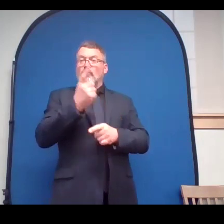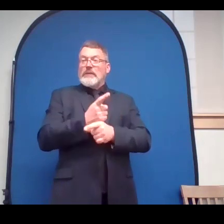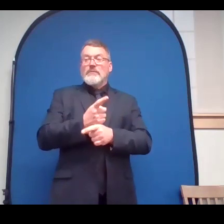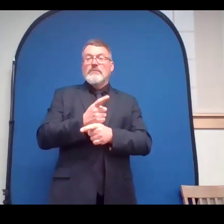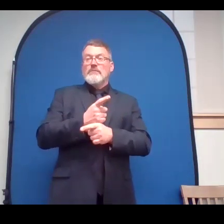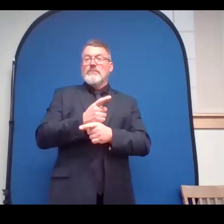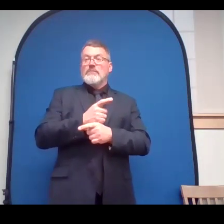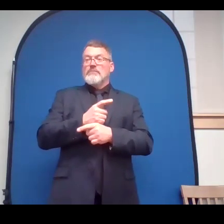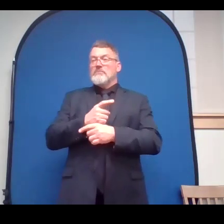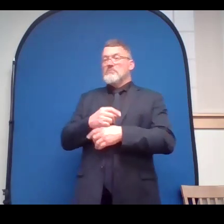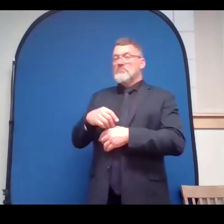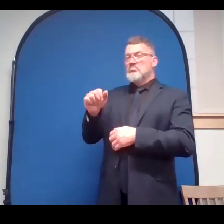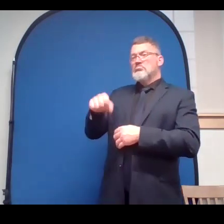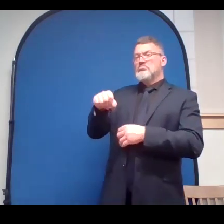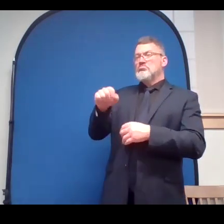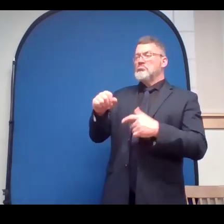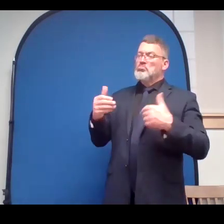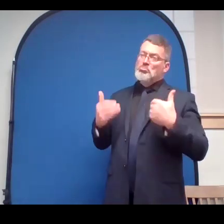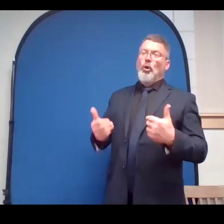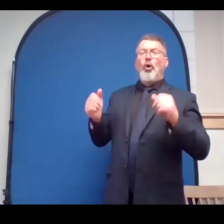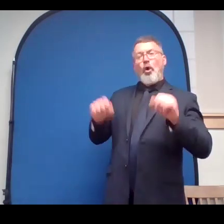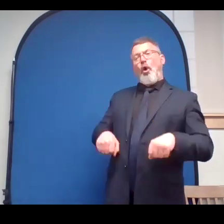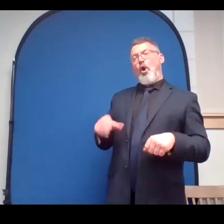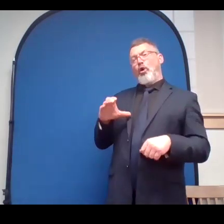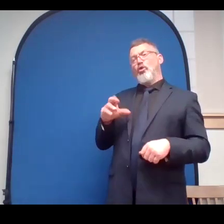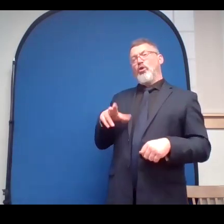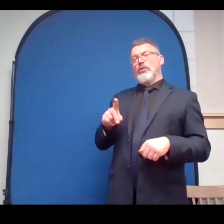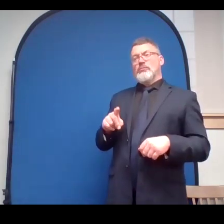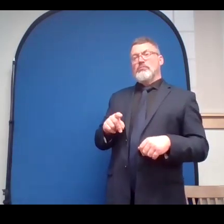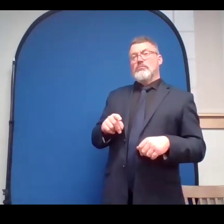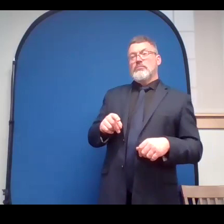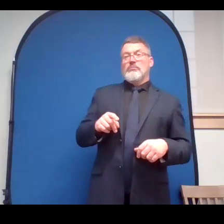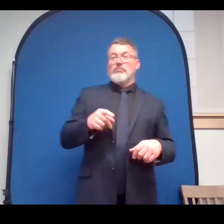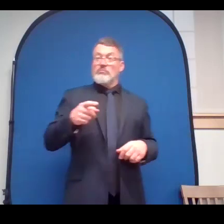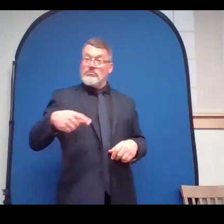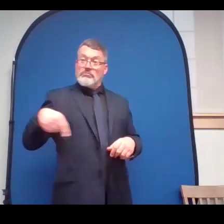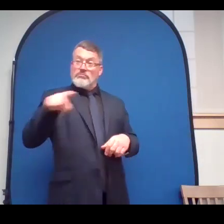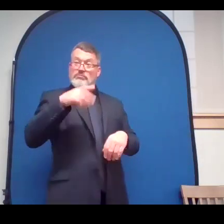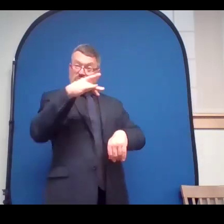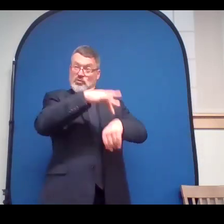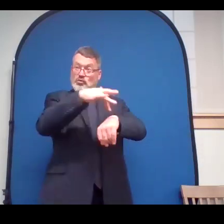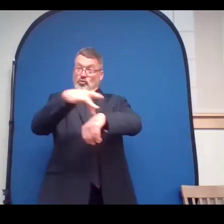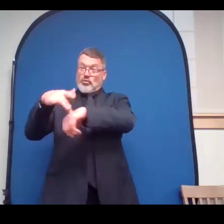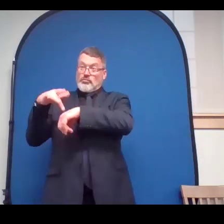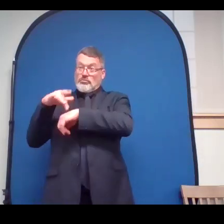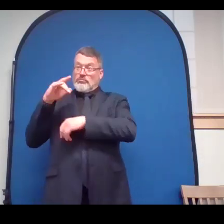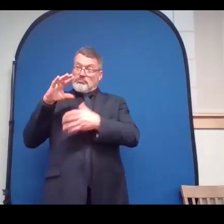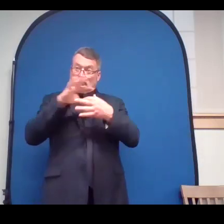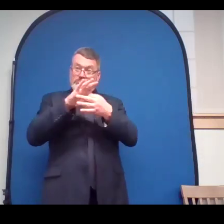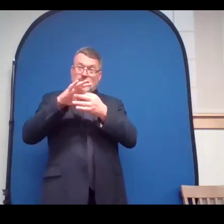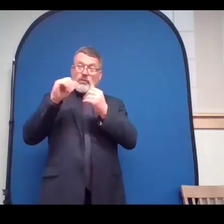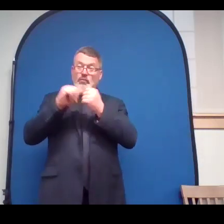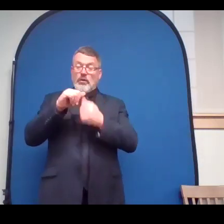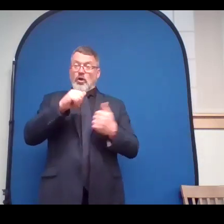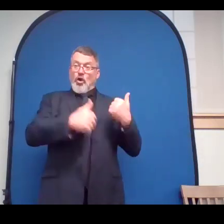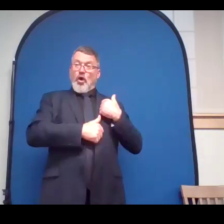Yes, I could have. Because they're a resource that the Army Reserve makes available to service members